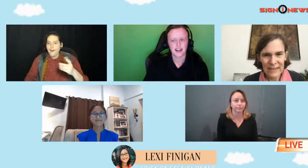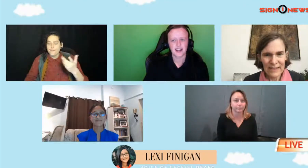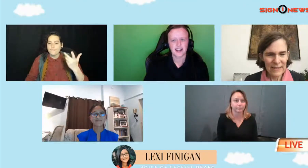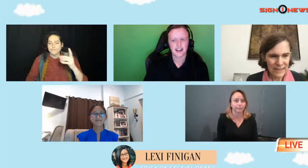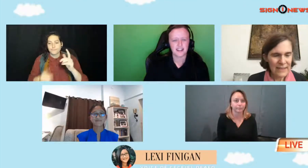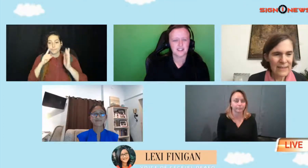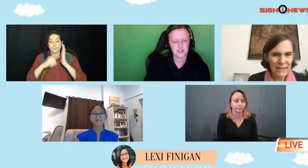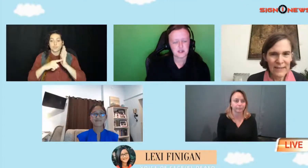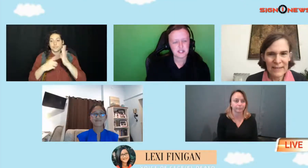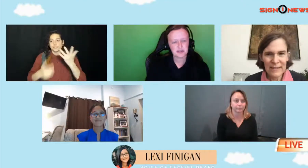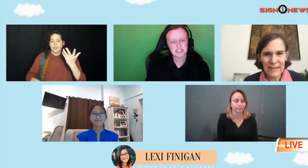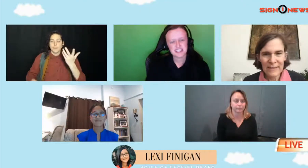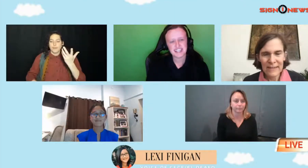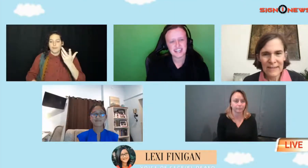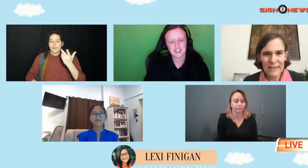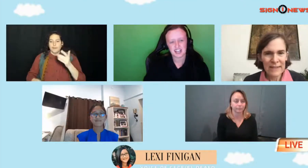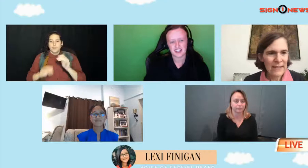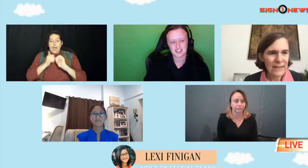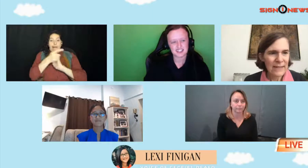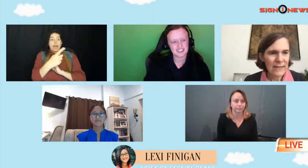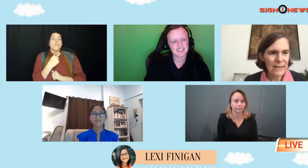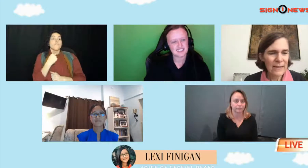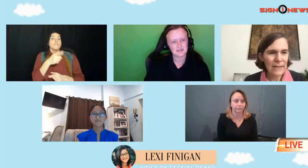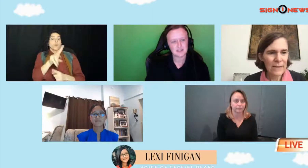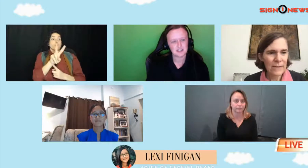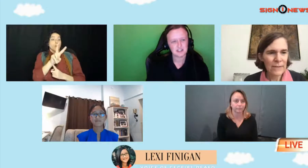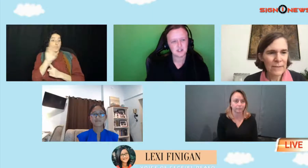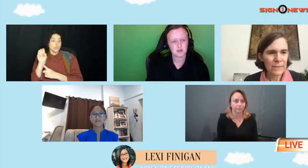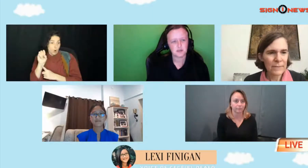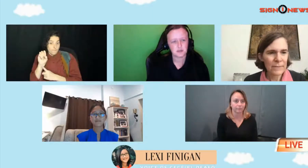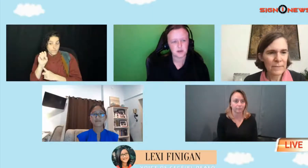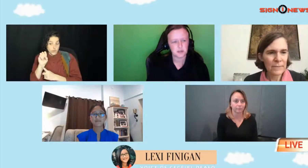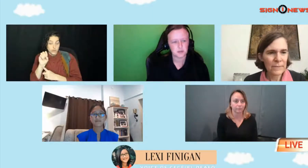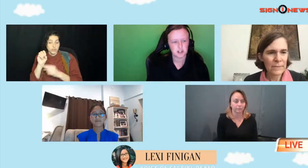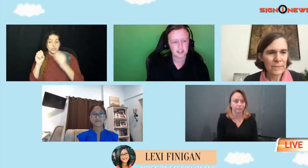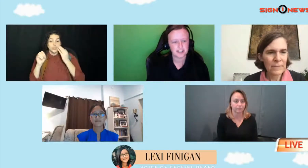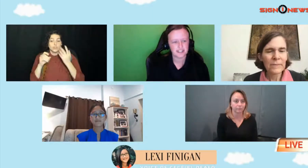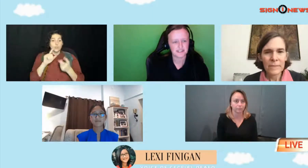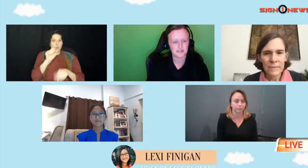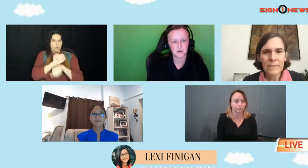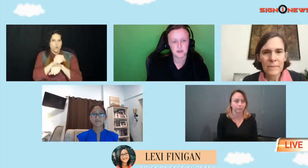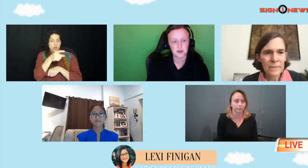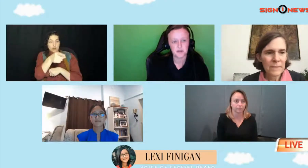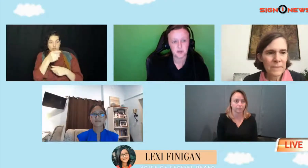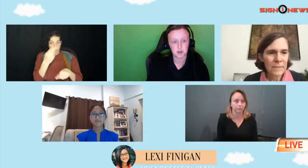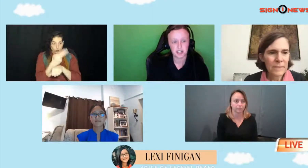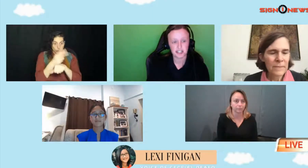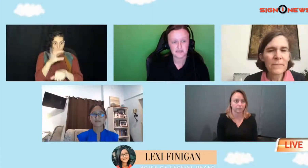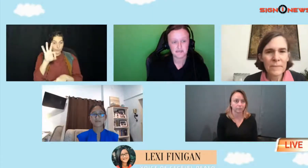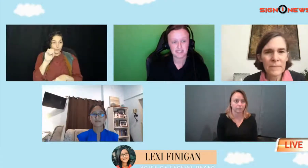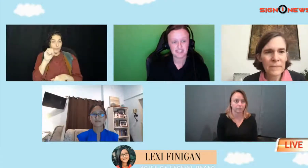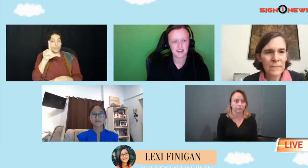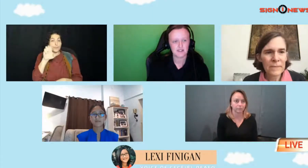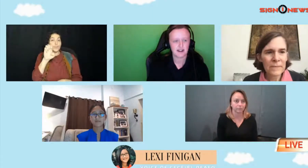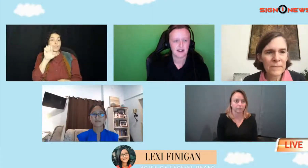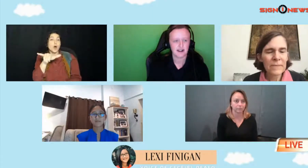So do you experience any challenges as a deaf person doing voiceover work?